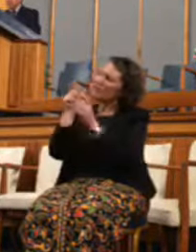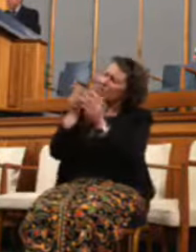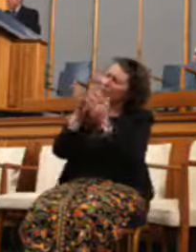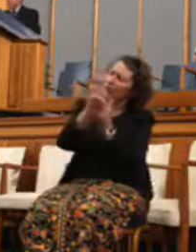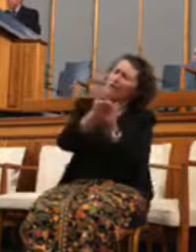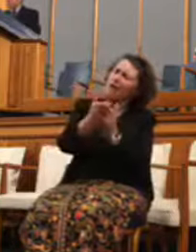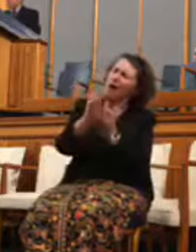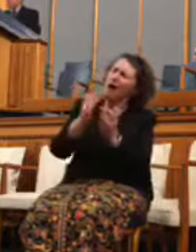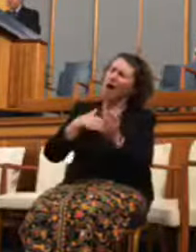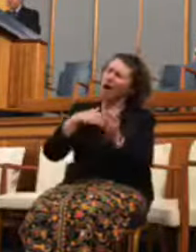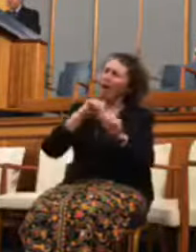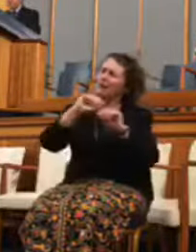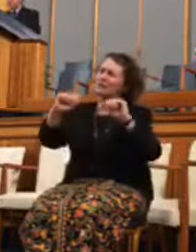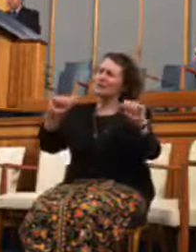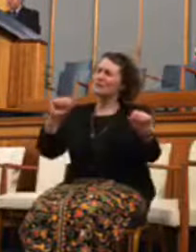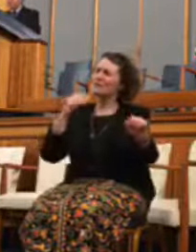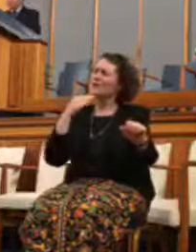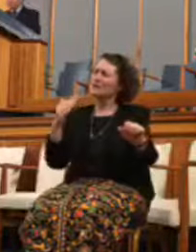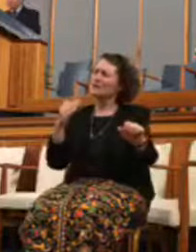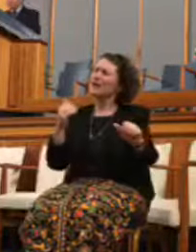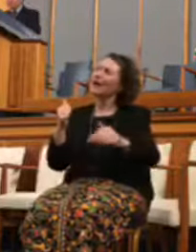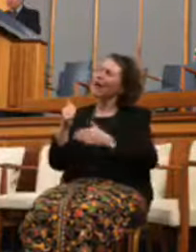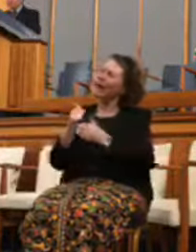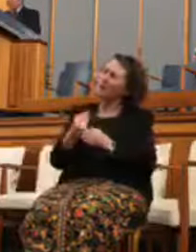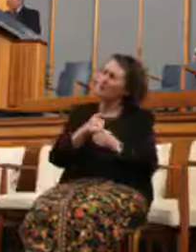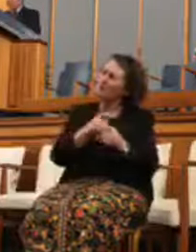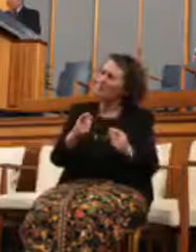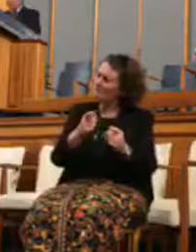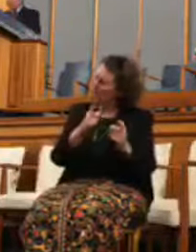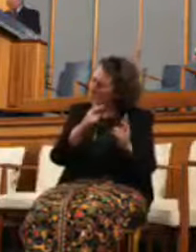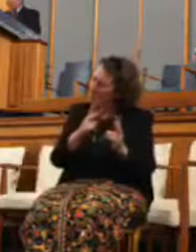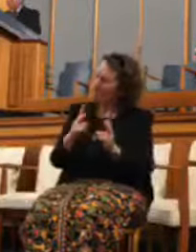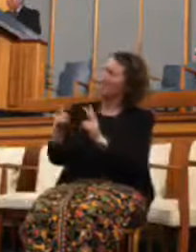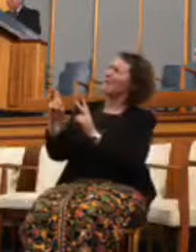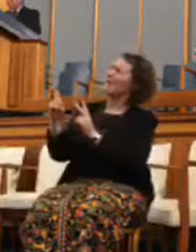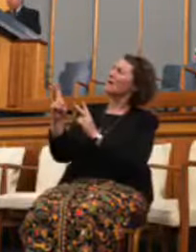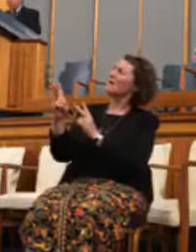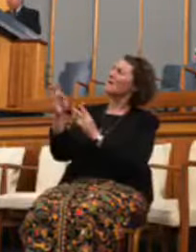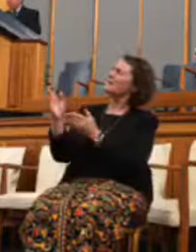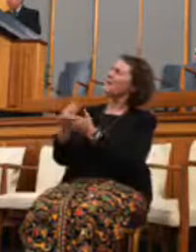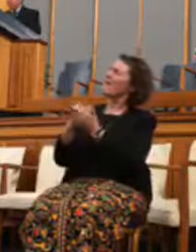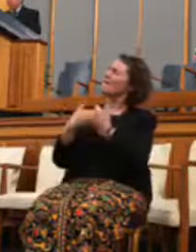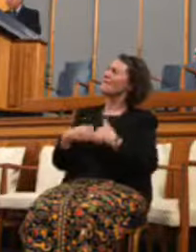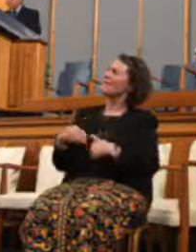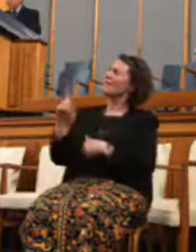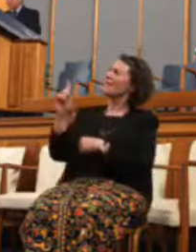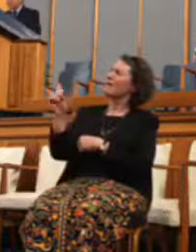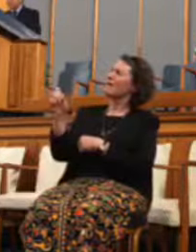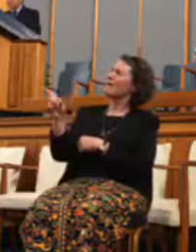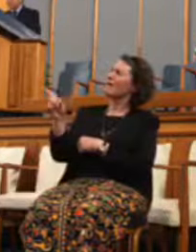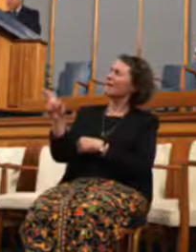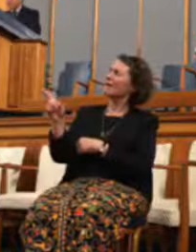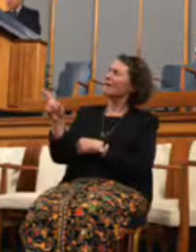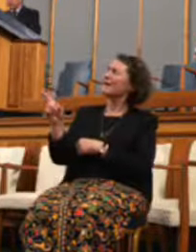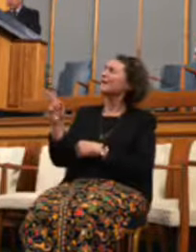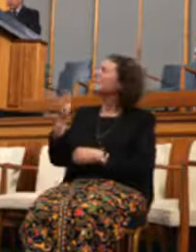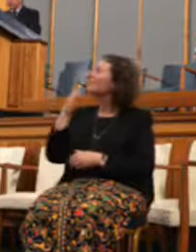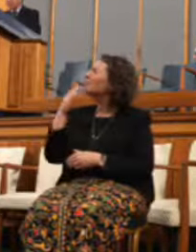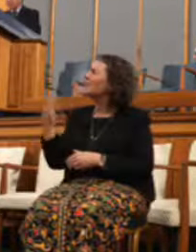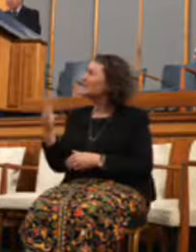who is looking up to the Savior. Oh Lord, we pray that thou will not forsake us. Do not leave us